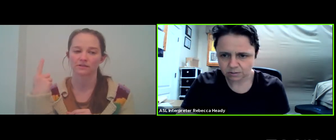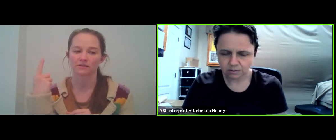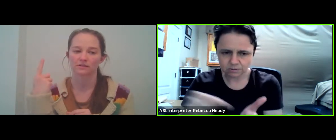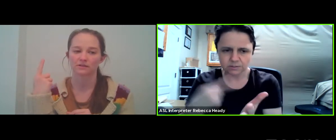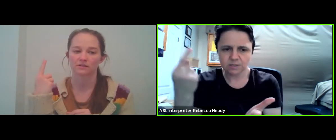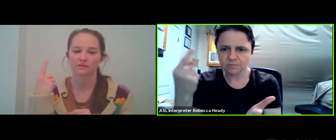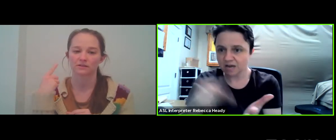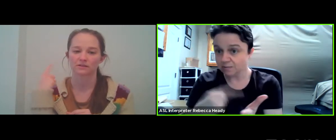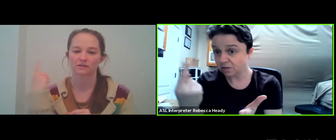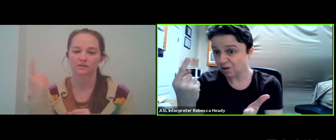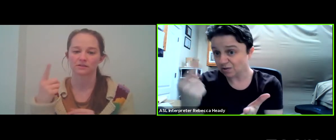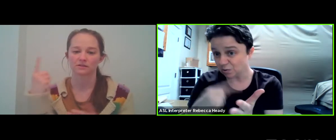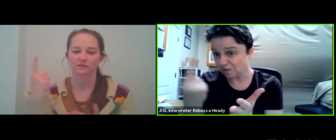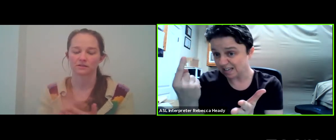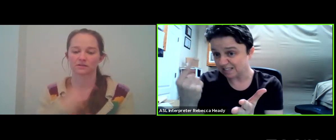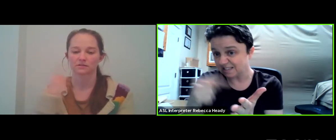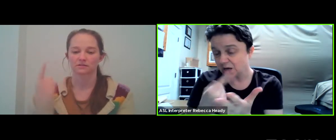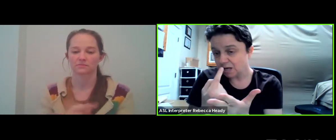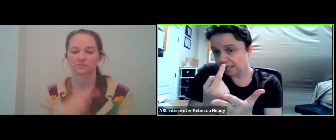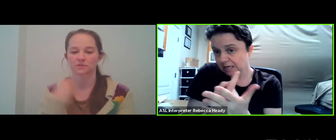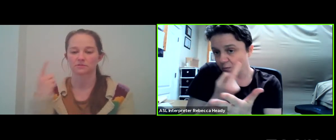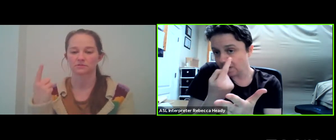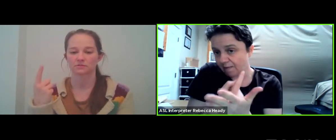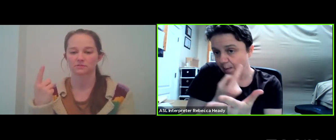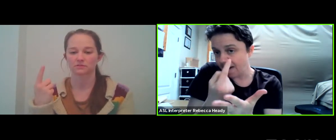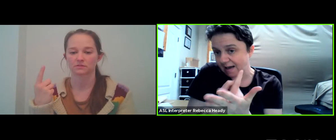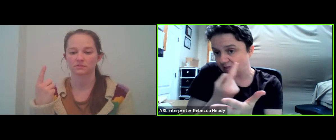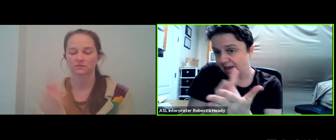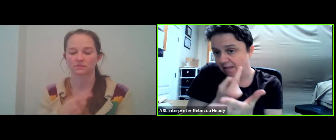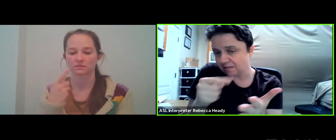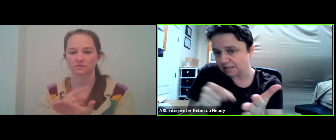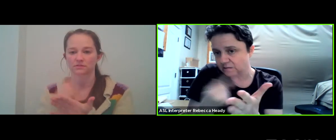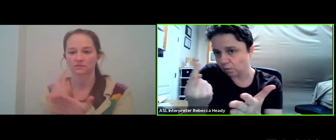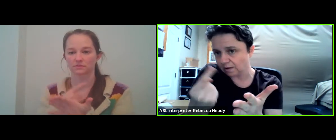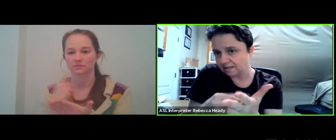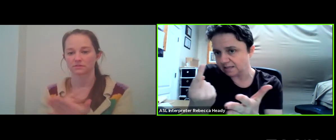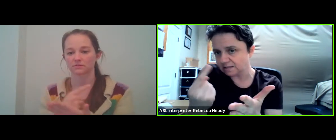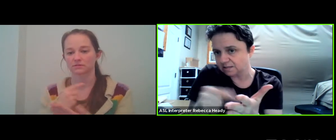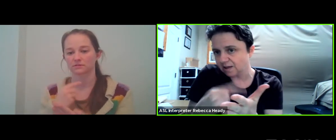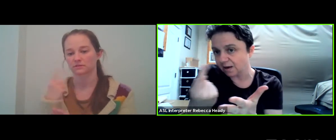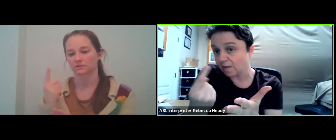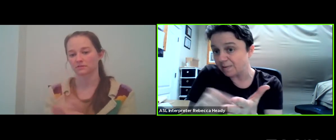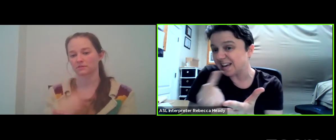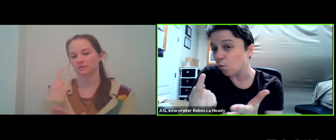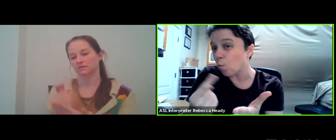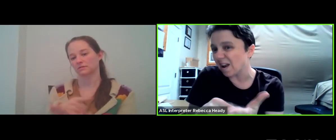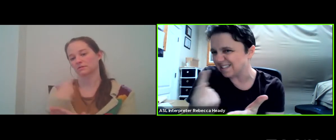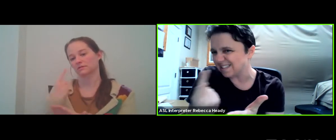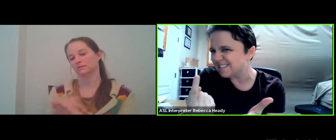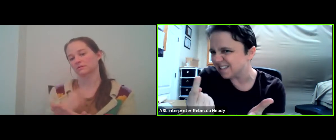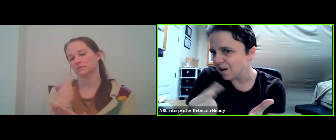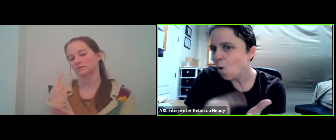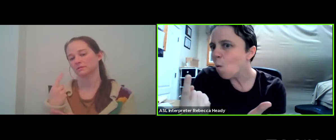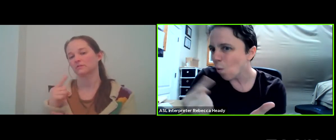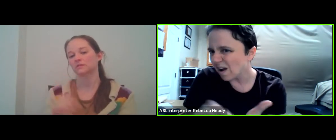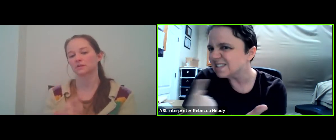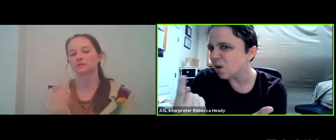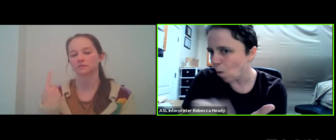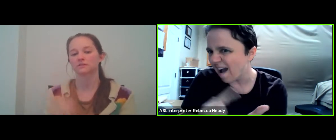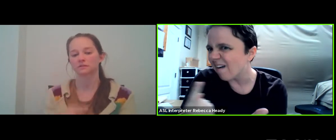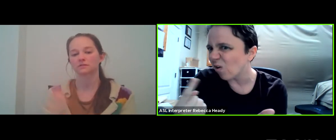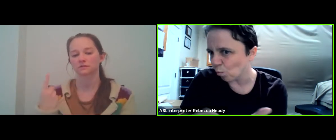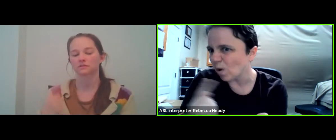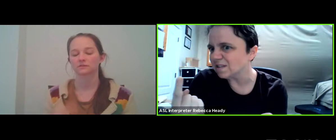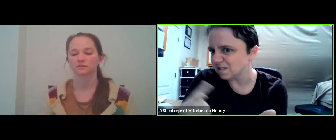Always. Sometimes you can also do this. It can either be on the back of the hand like this or like this. Like that means like once. Okay.